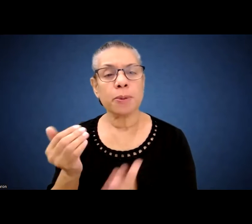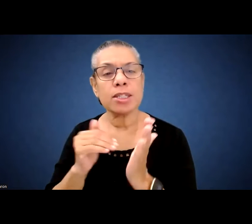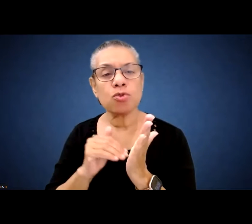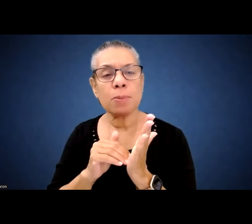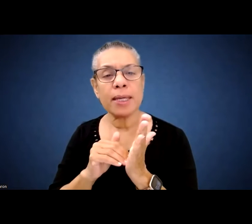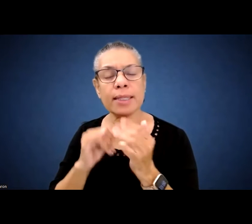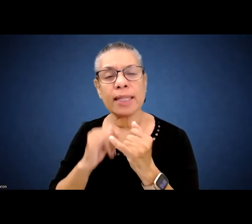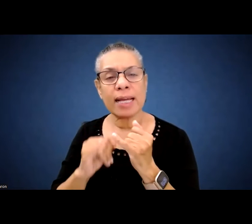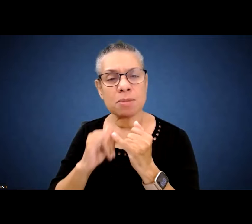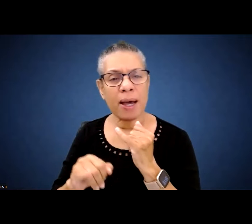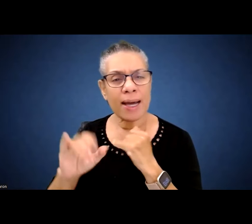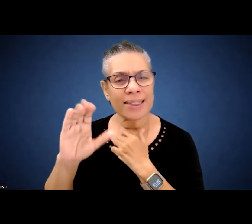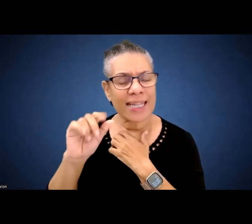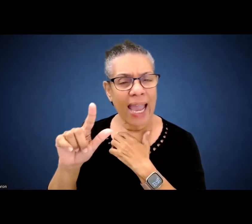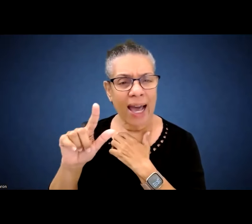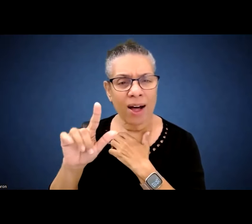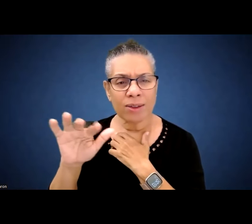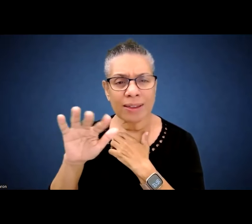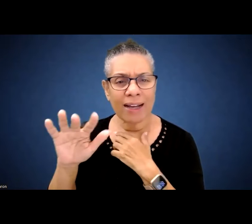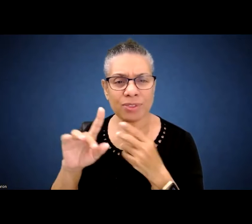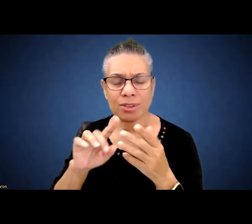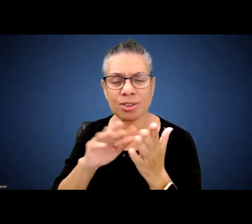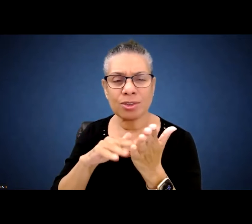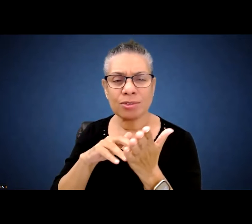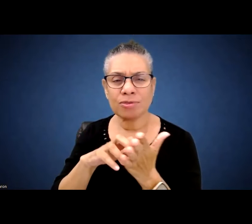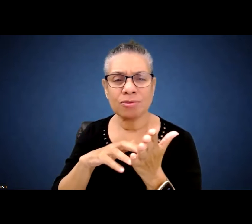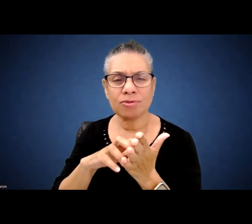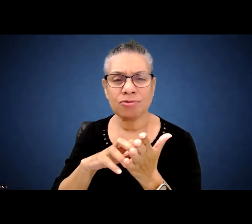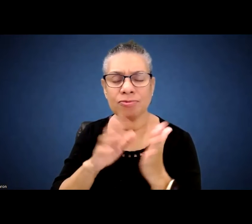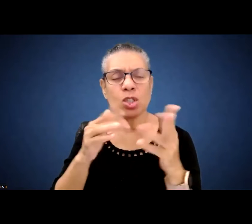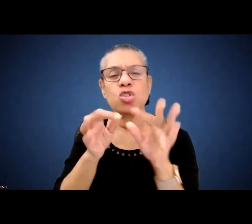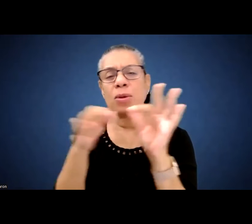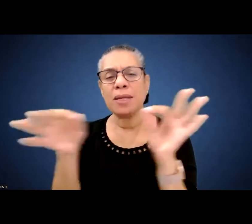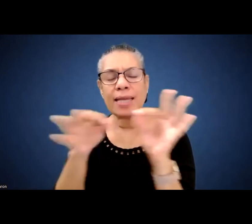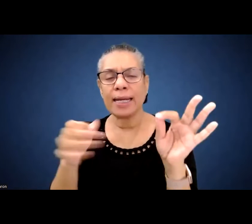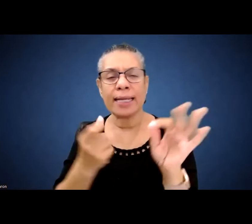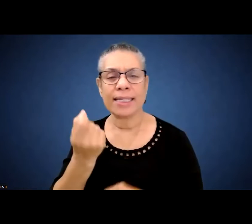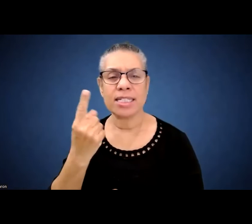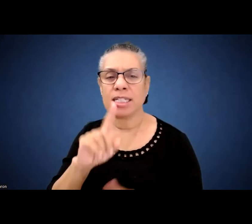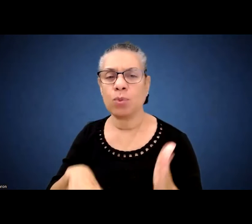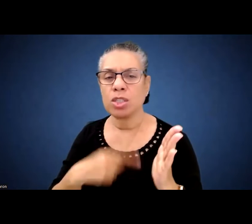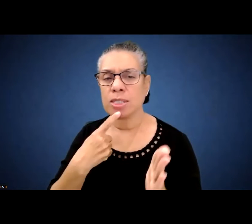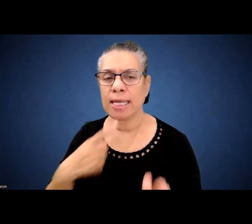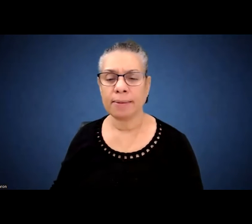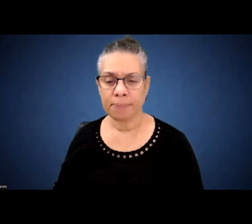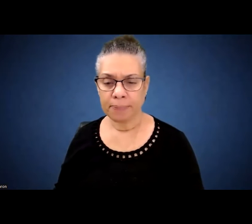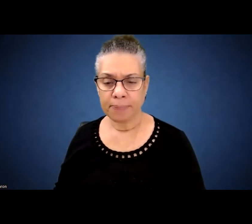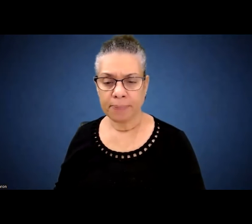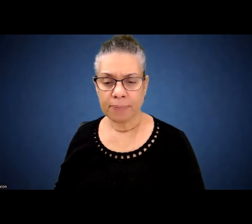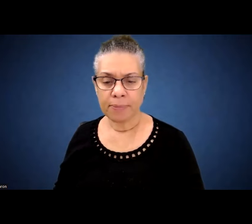Could you please repeat that last part, Cal, after, could you repeat that? I can't understand what you're